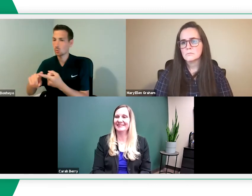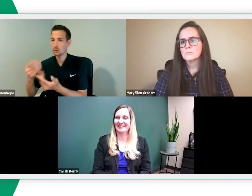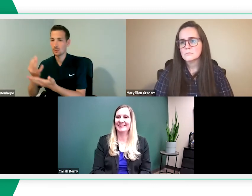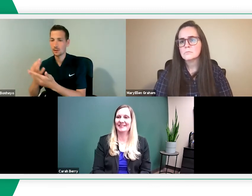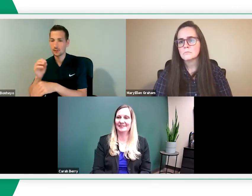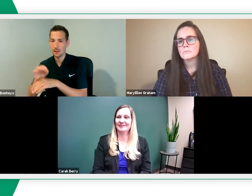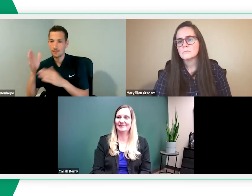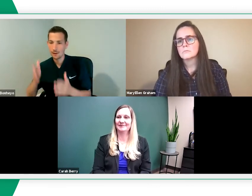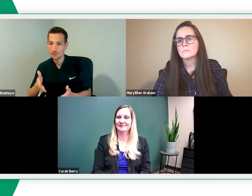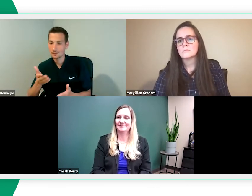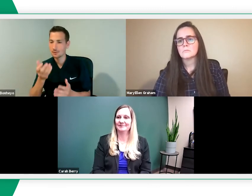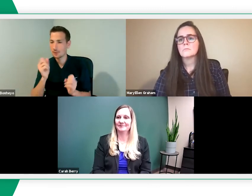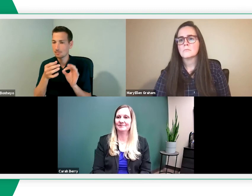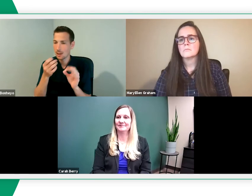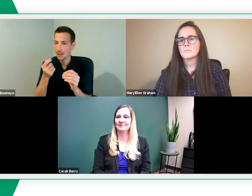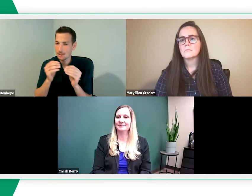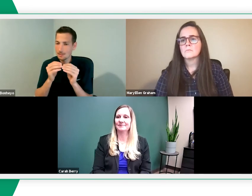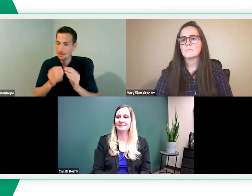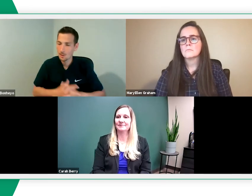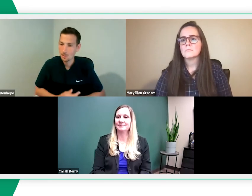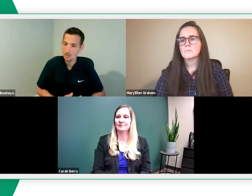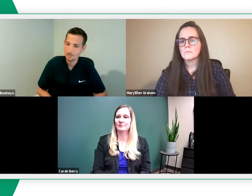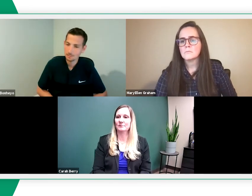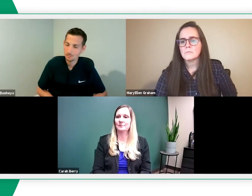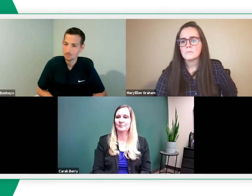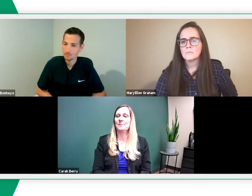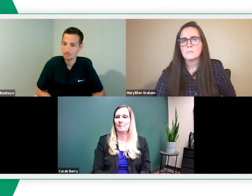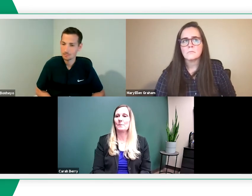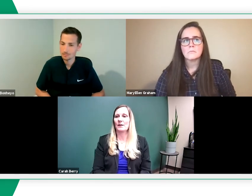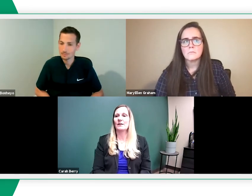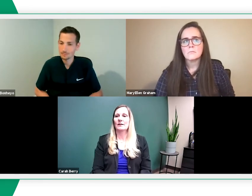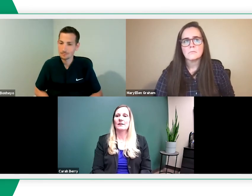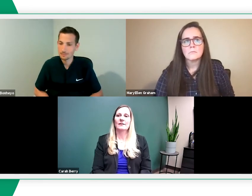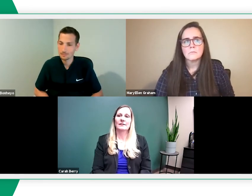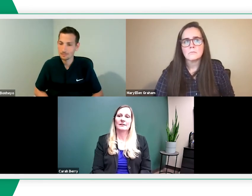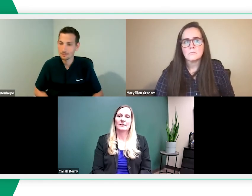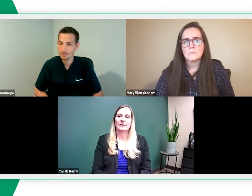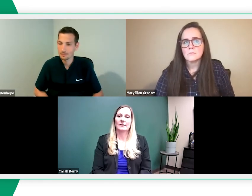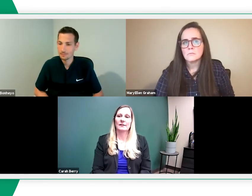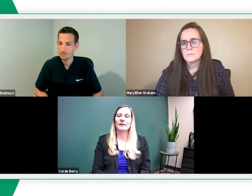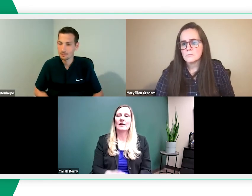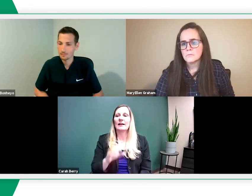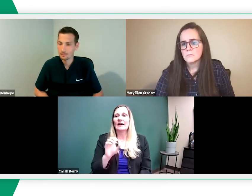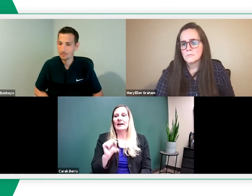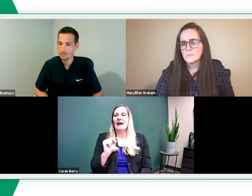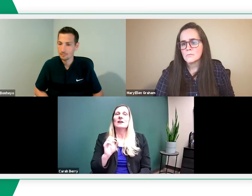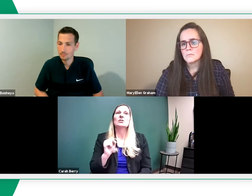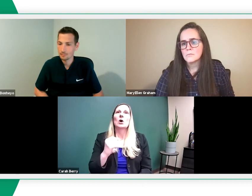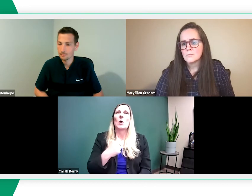why you made the decision to transition from being a teacher to a financial advisor. Can you kind of talk a little bit more about that?